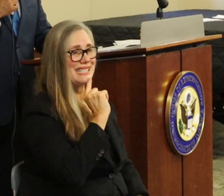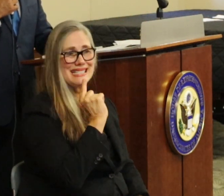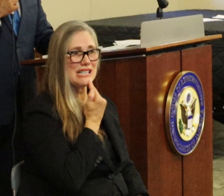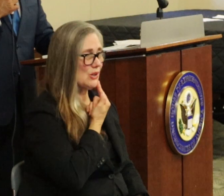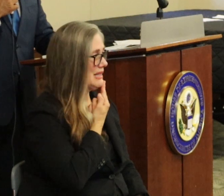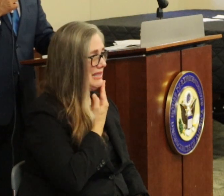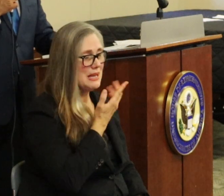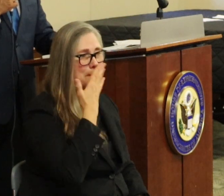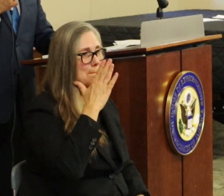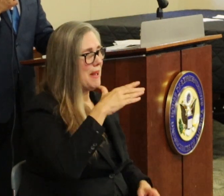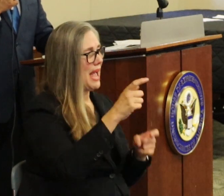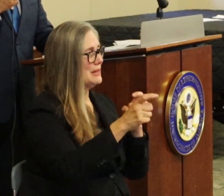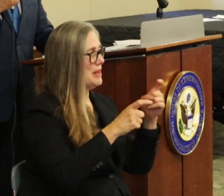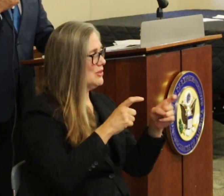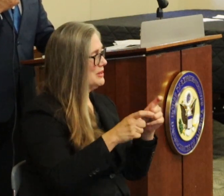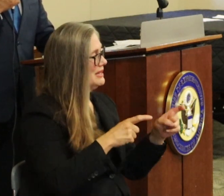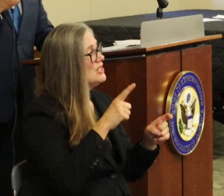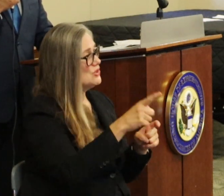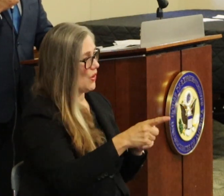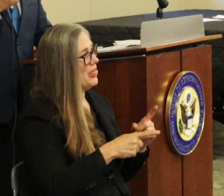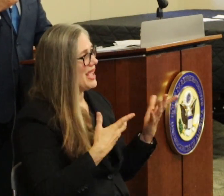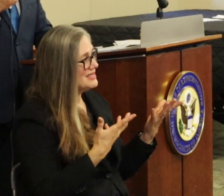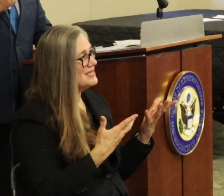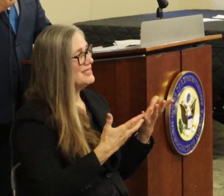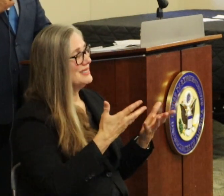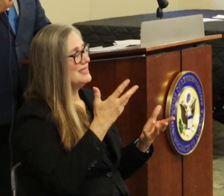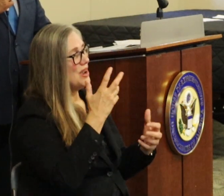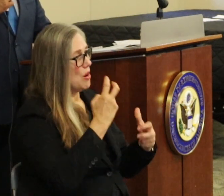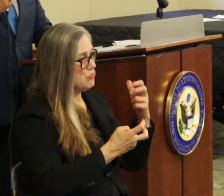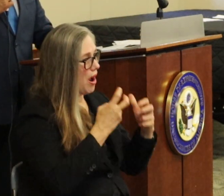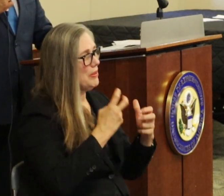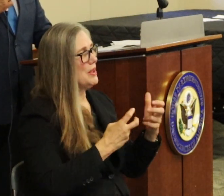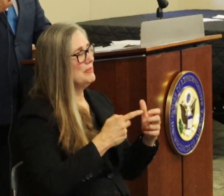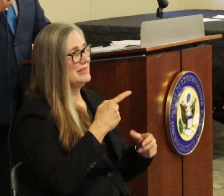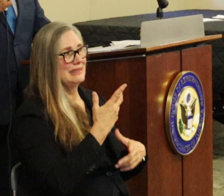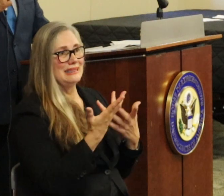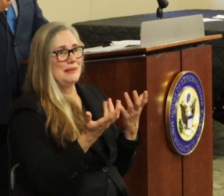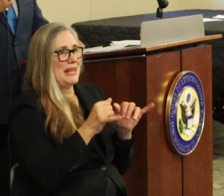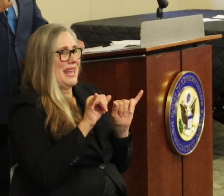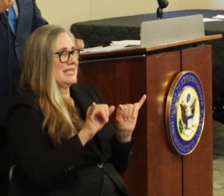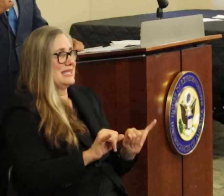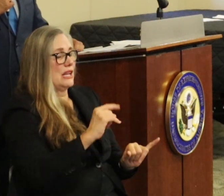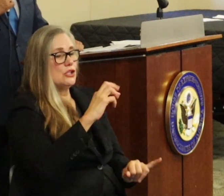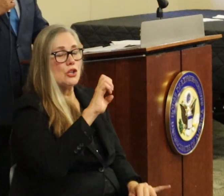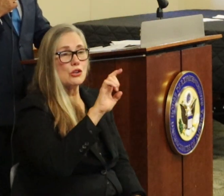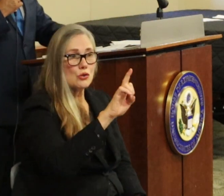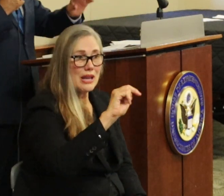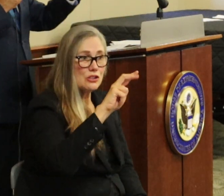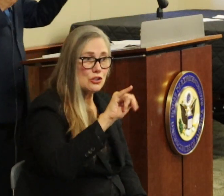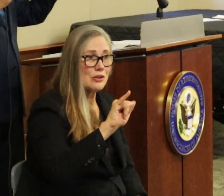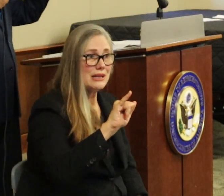seriously mismanaged. So we've got a little bit of a problem there. Yeah, but and see, that's a system we have. The grand jury provides a